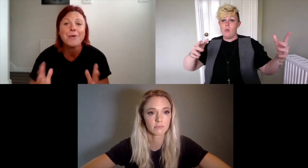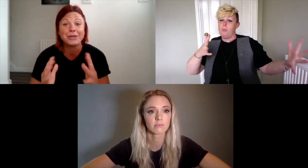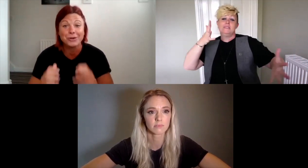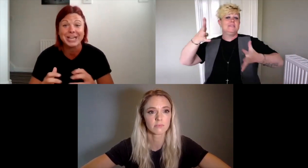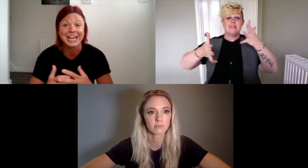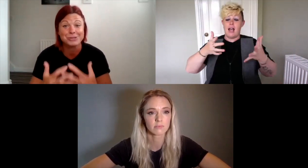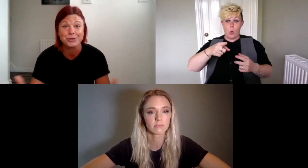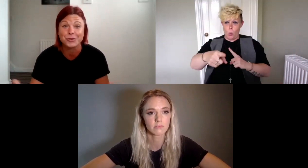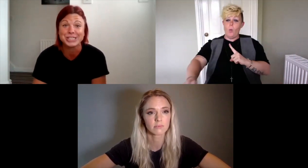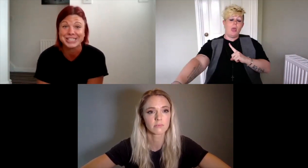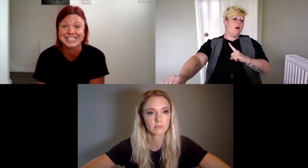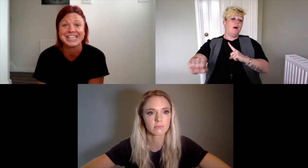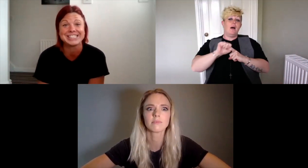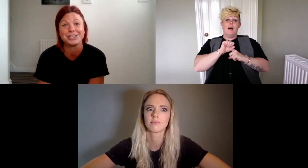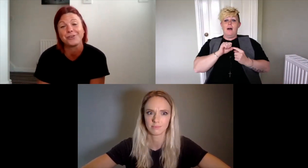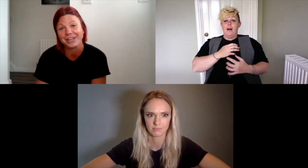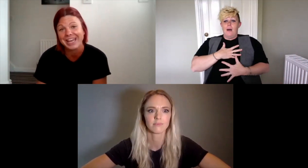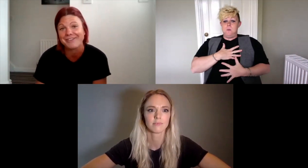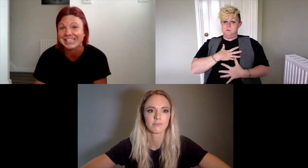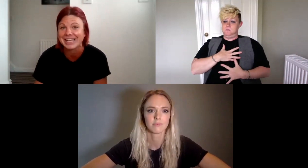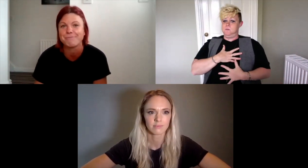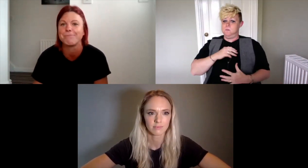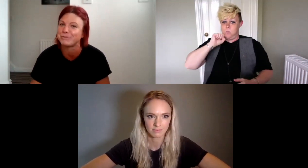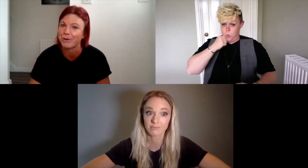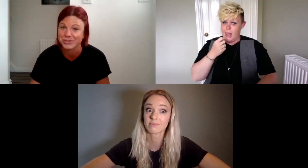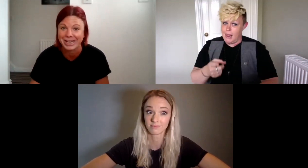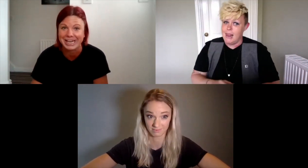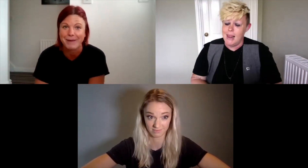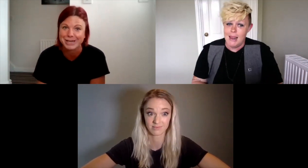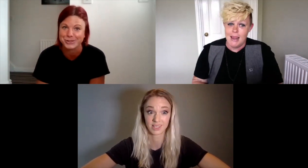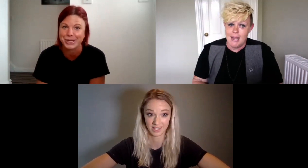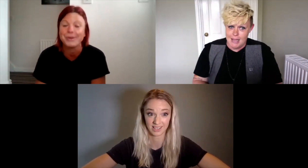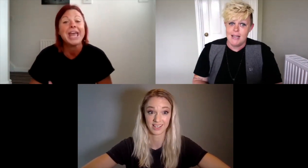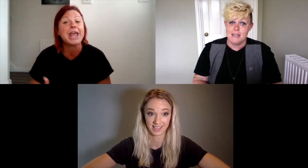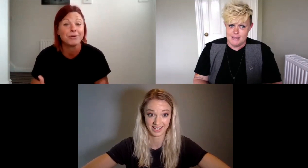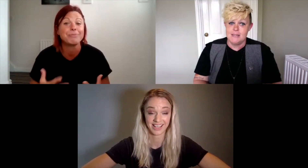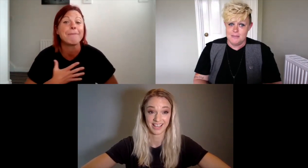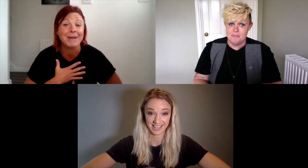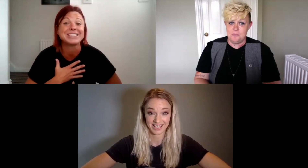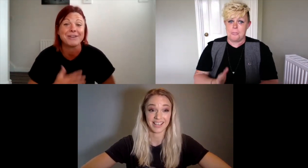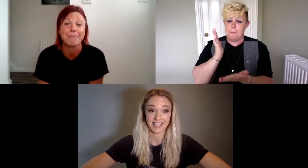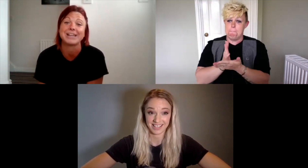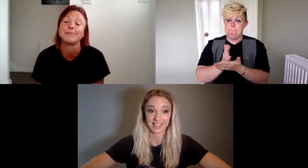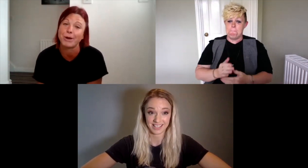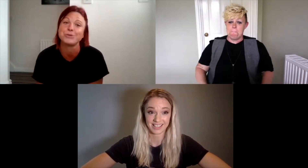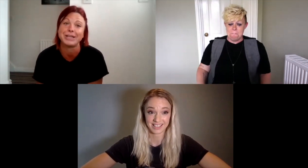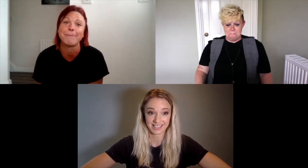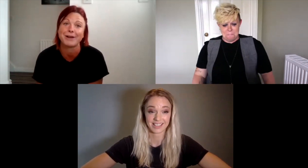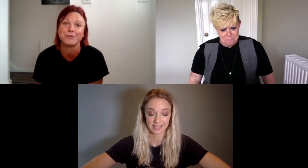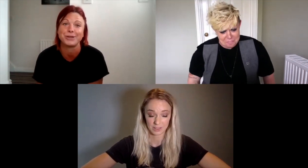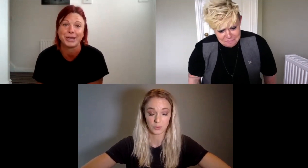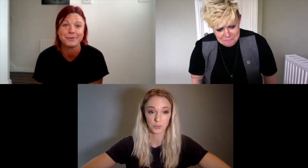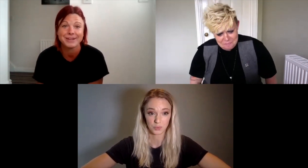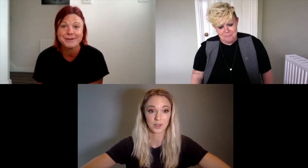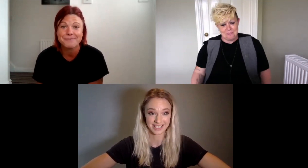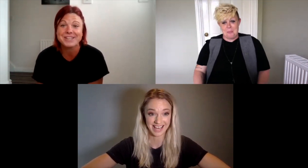phenomenal when you're looking out to your audiences and you've got your hearing and deaf members both signing it back to you. It will be a massive impact, emotional impact